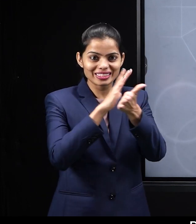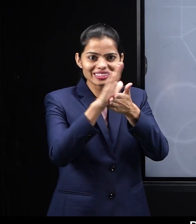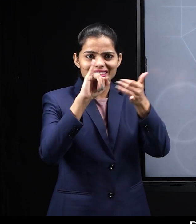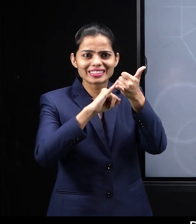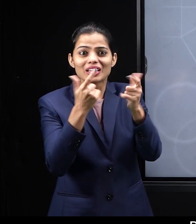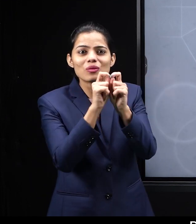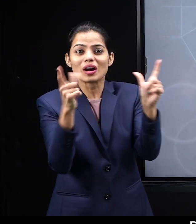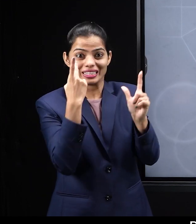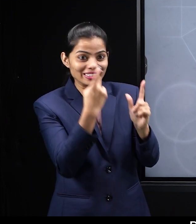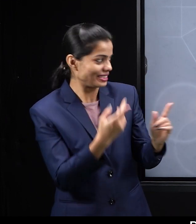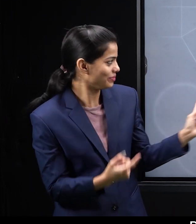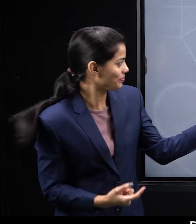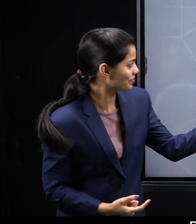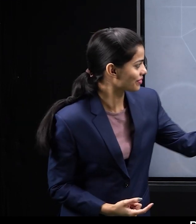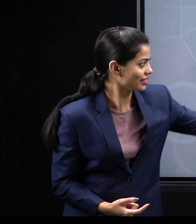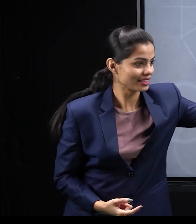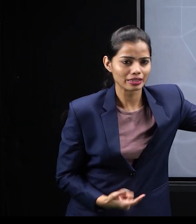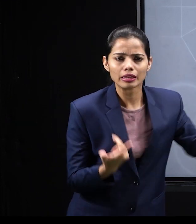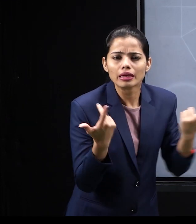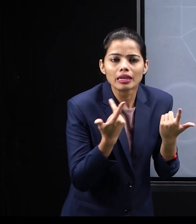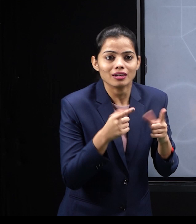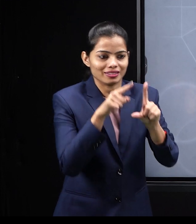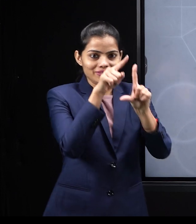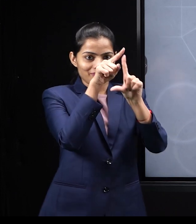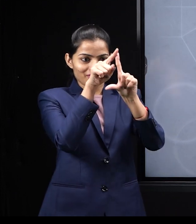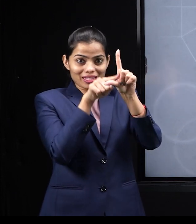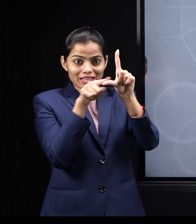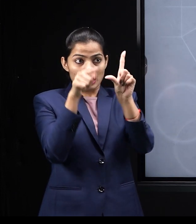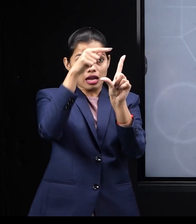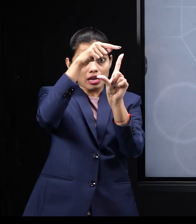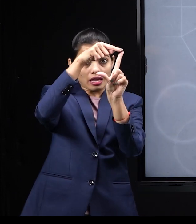RHS stand for right angle hypotenuse side.